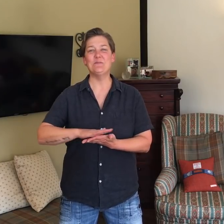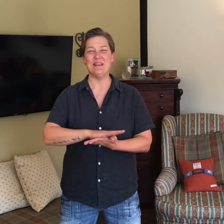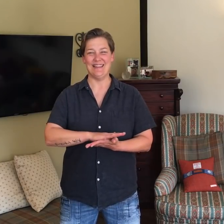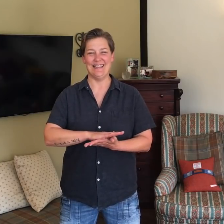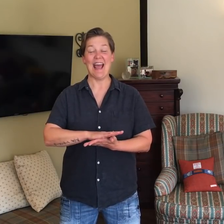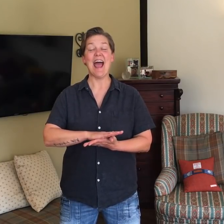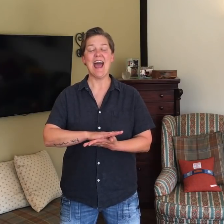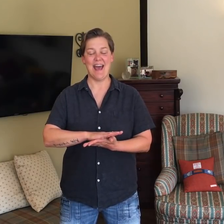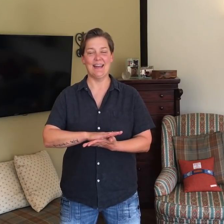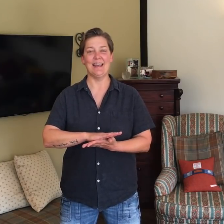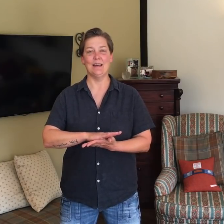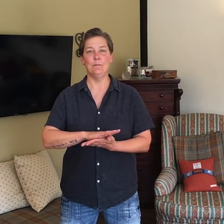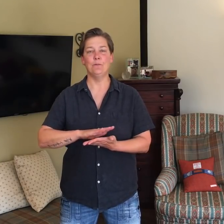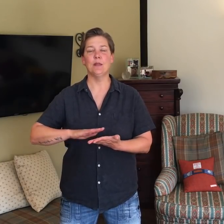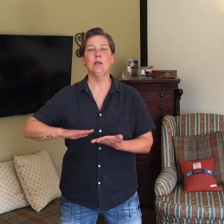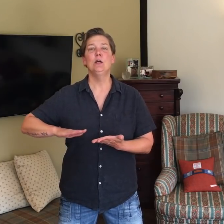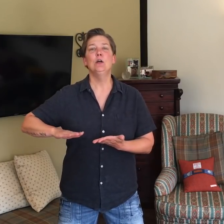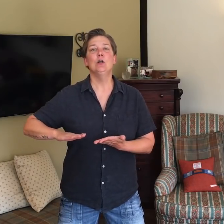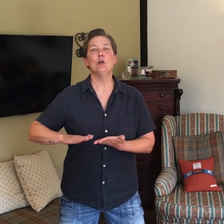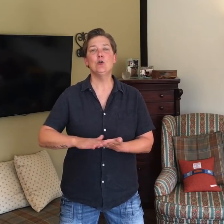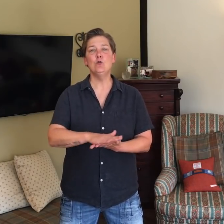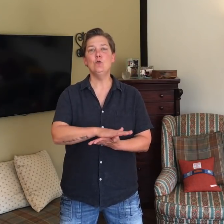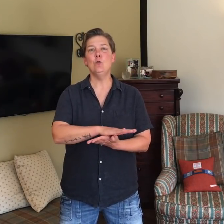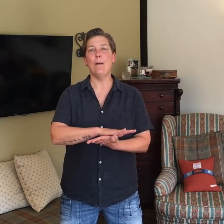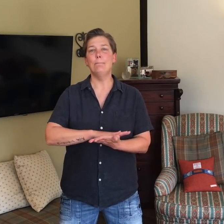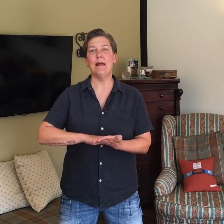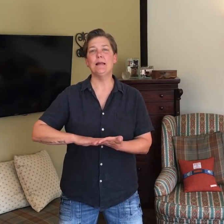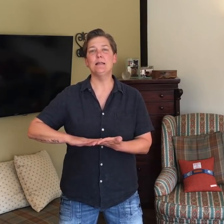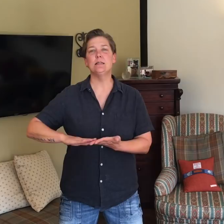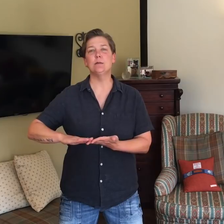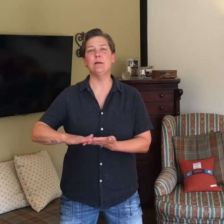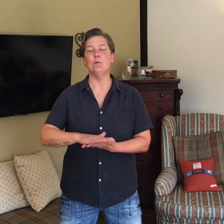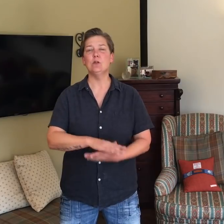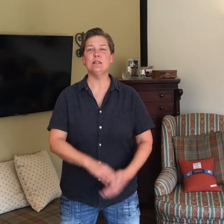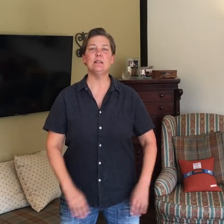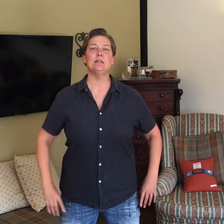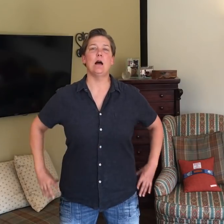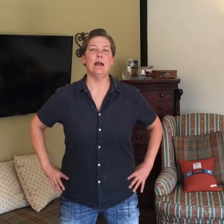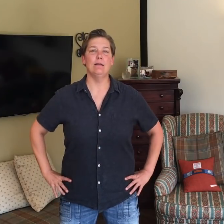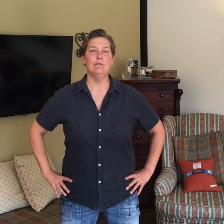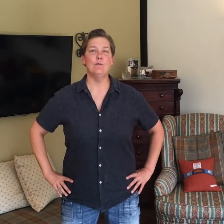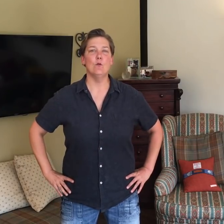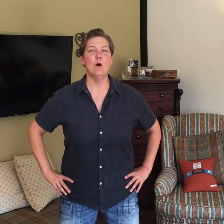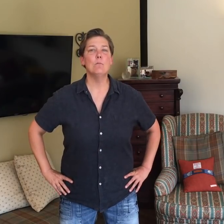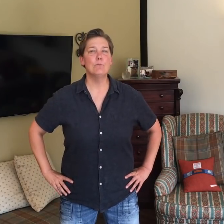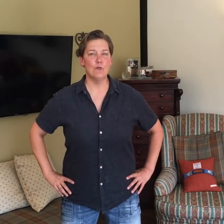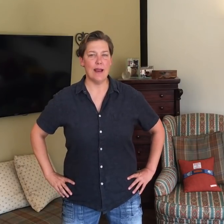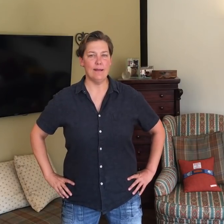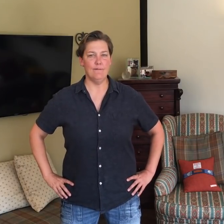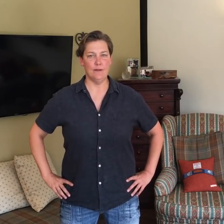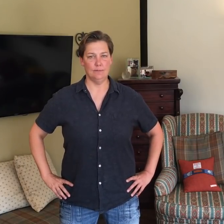be. And again, who I'm meant to be. What is the sign for brave?